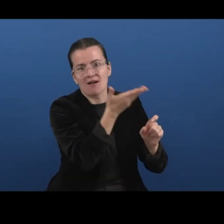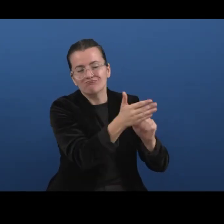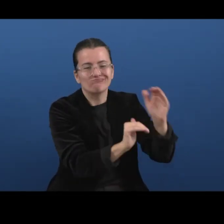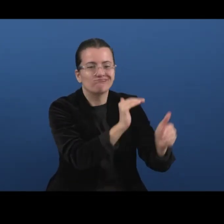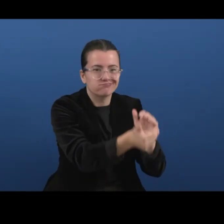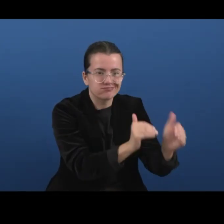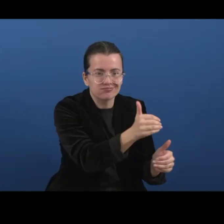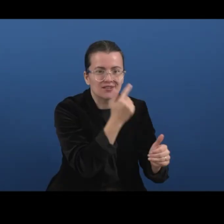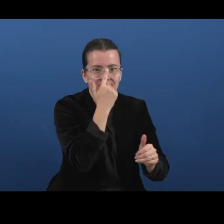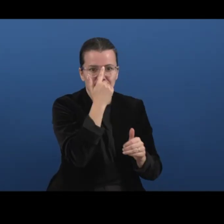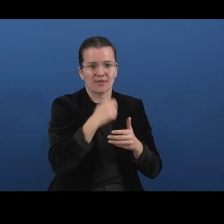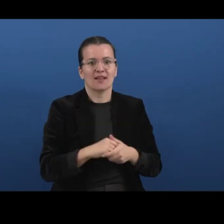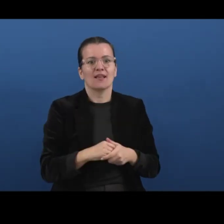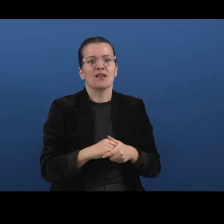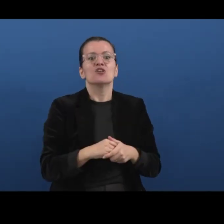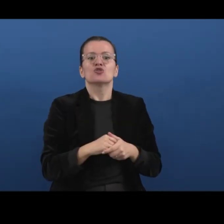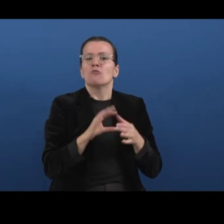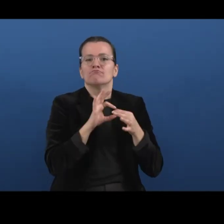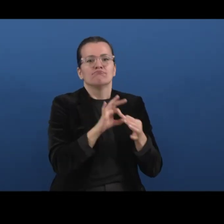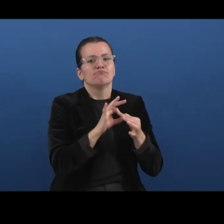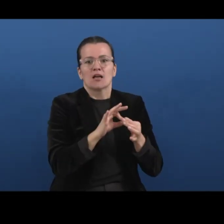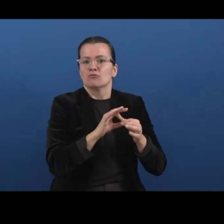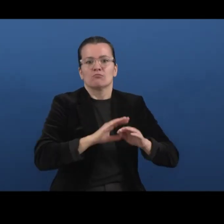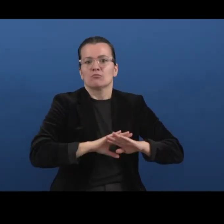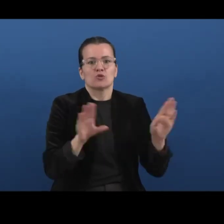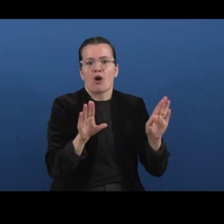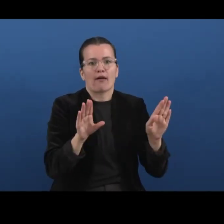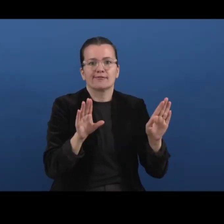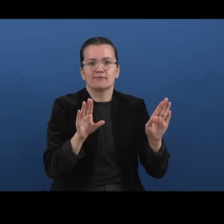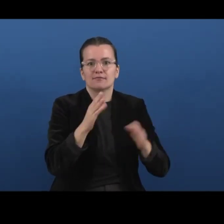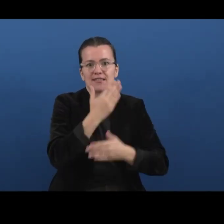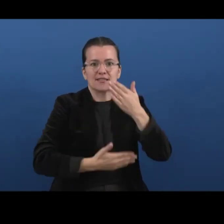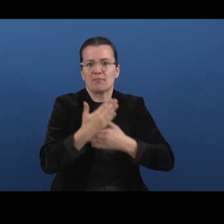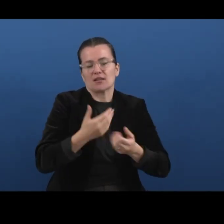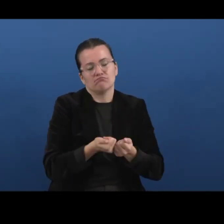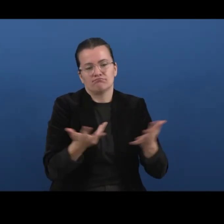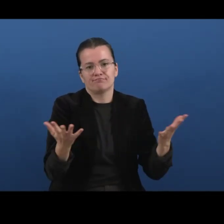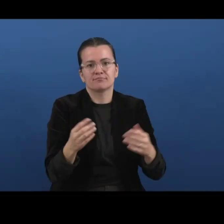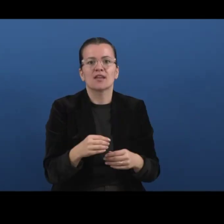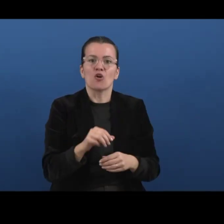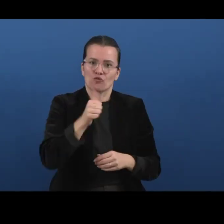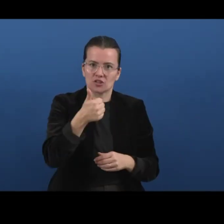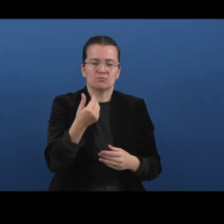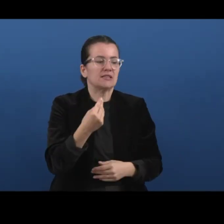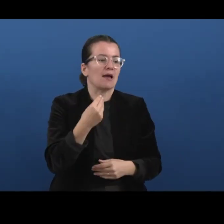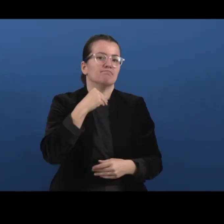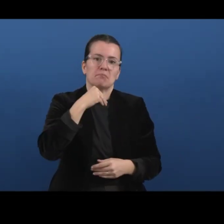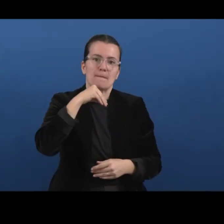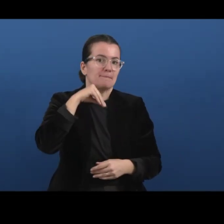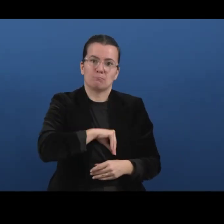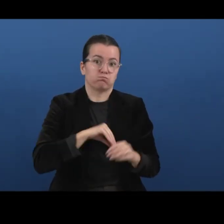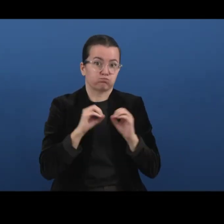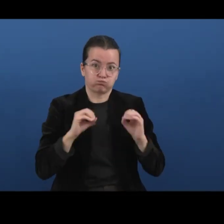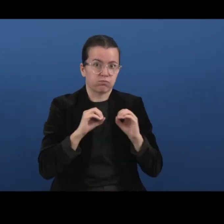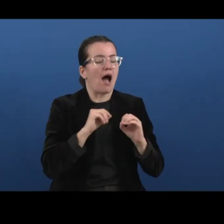be based on disability-specific needs. So I provide unpaid care is the first option. Then I provide unpaid